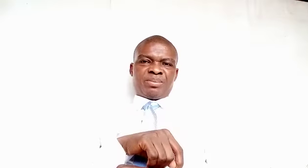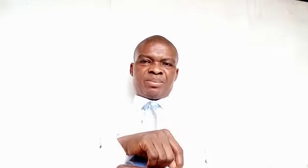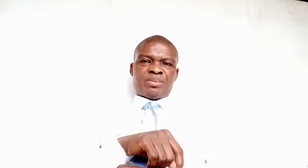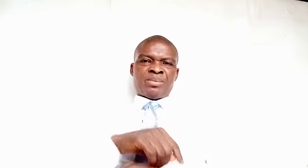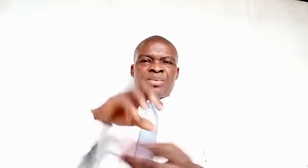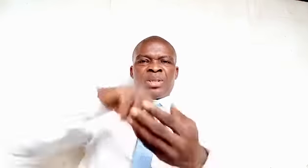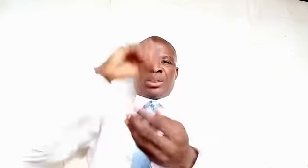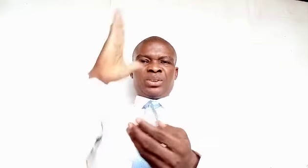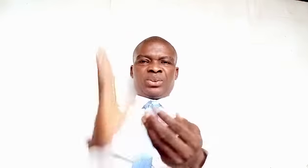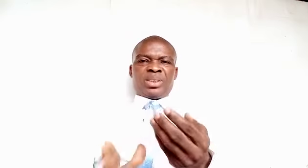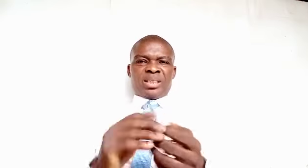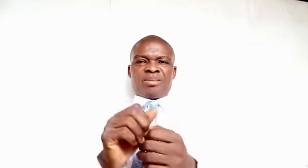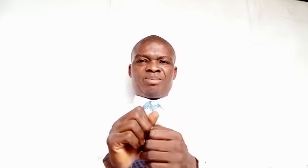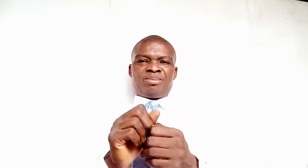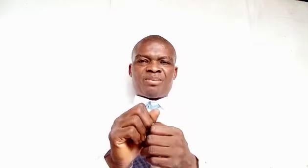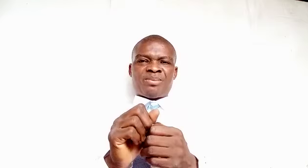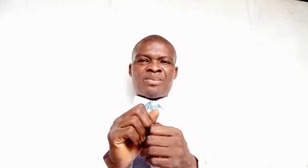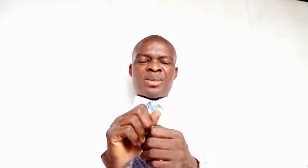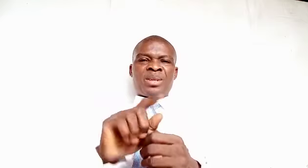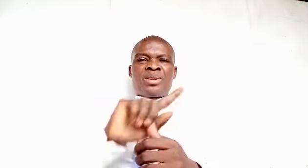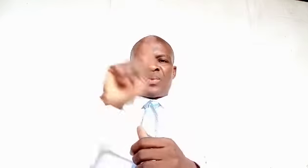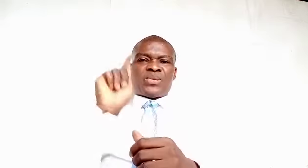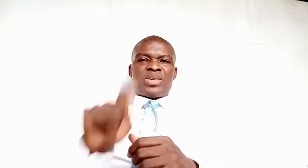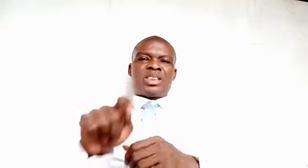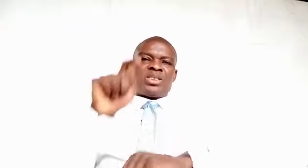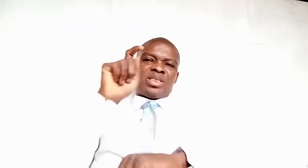Student, question time now.